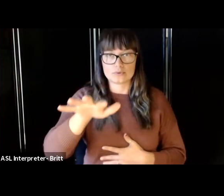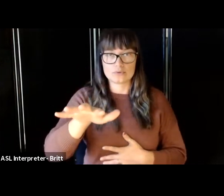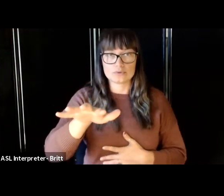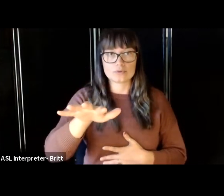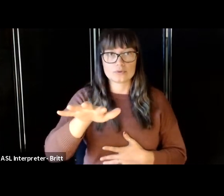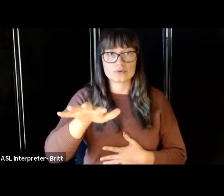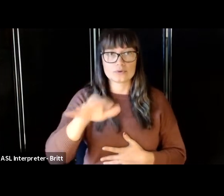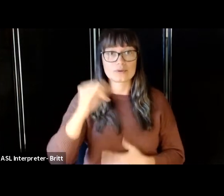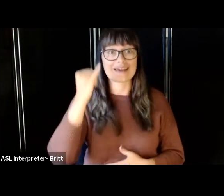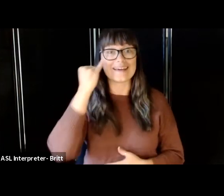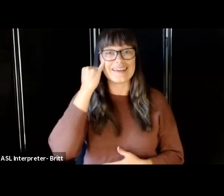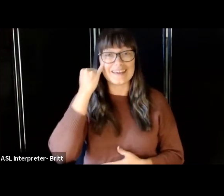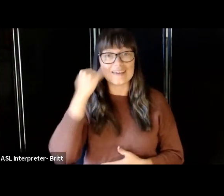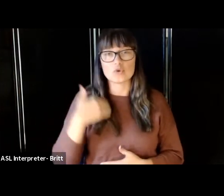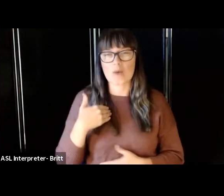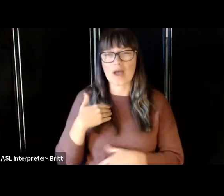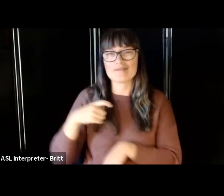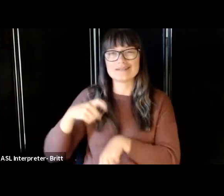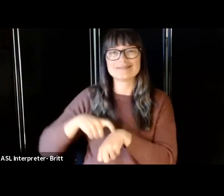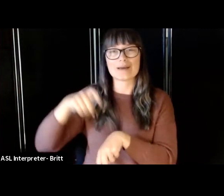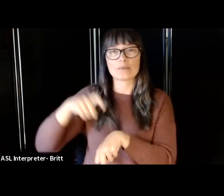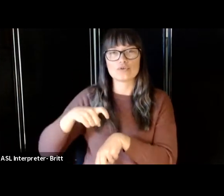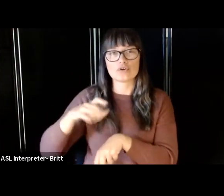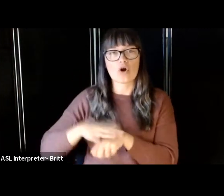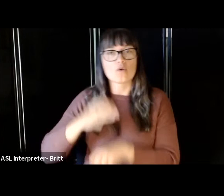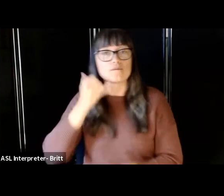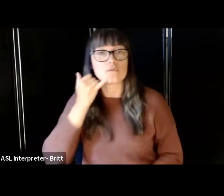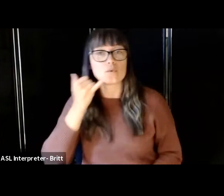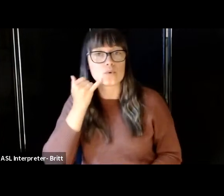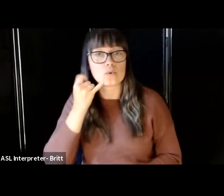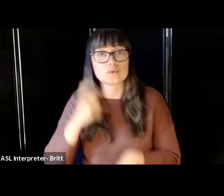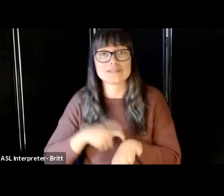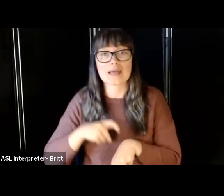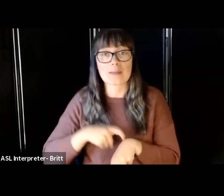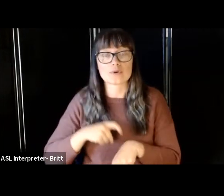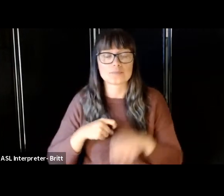have a stopwatch on your phone, what you do